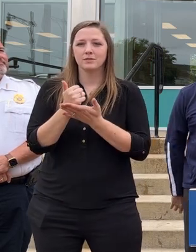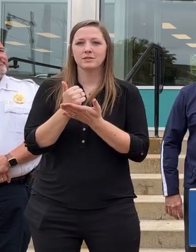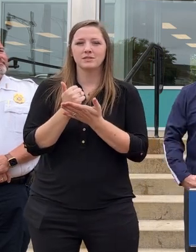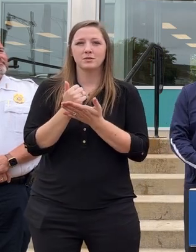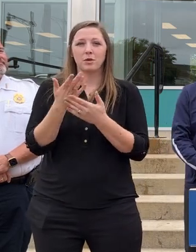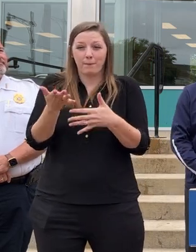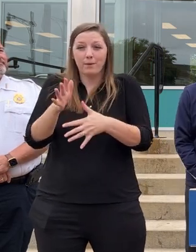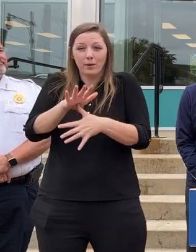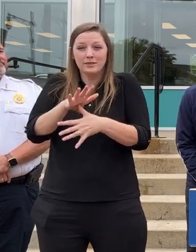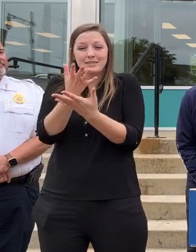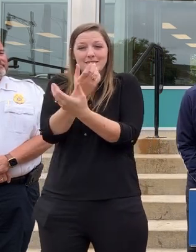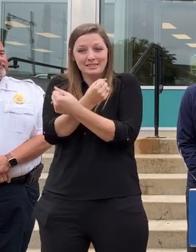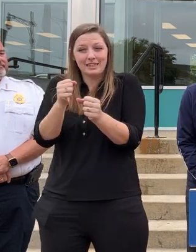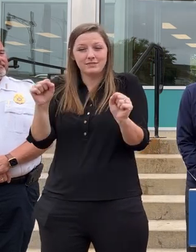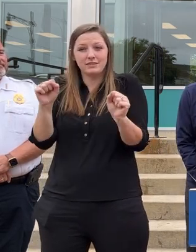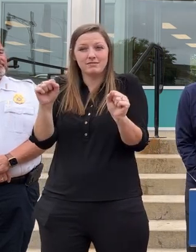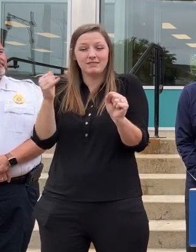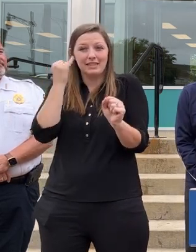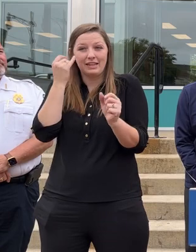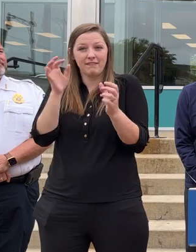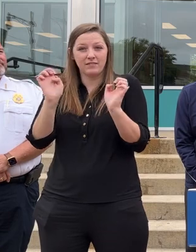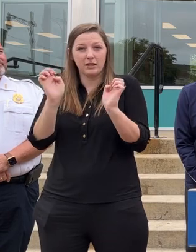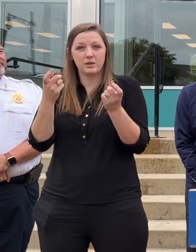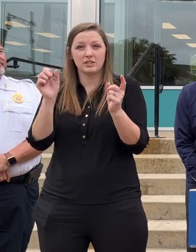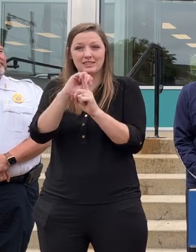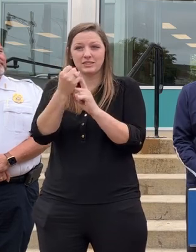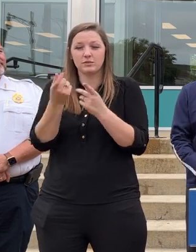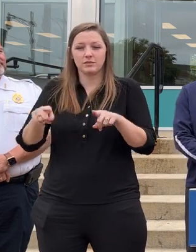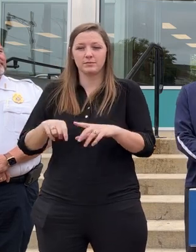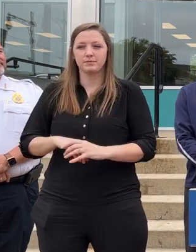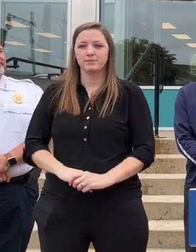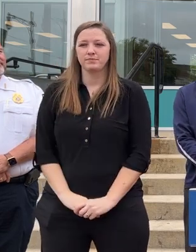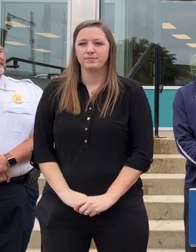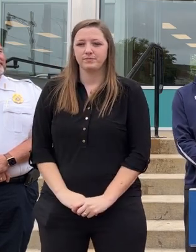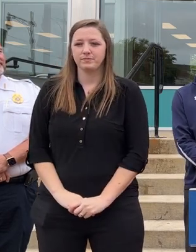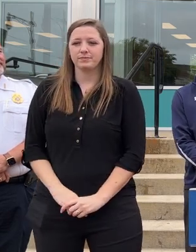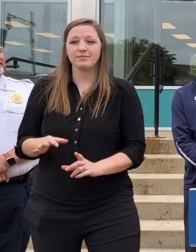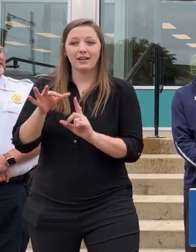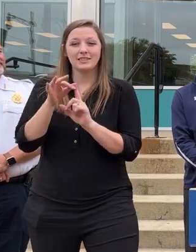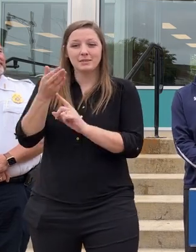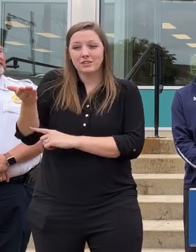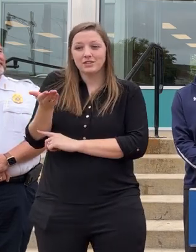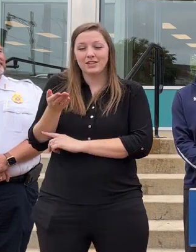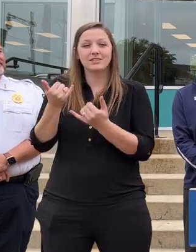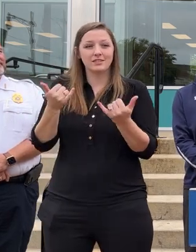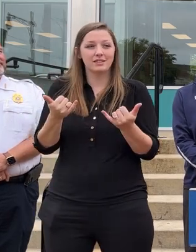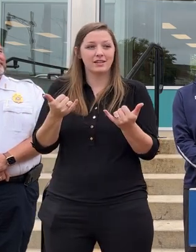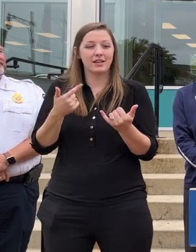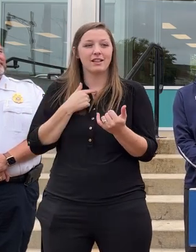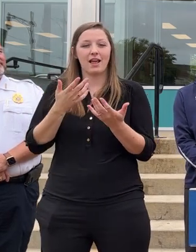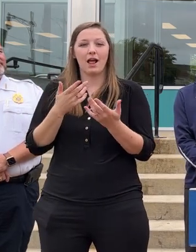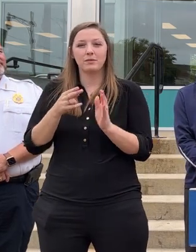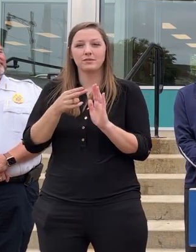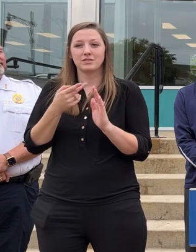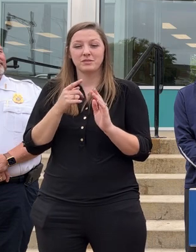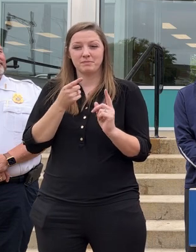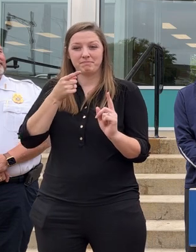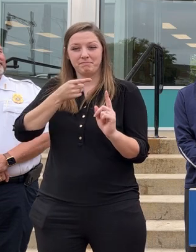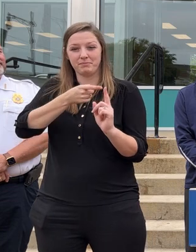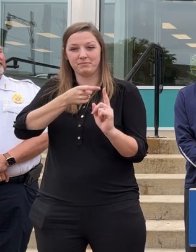prioritize safety in emergency situations as well. There's a special guest here today with us that I'd like to highlight. He is